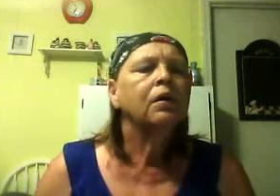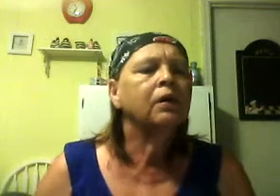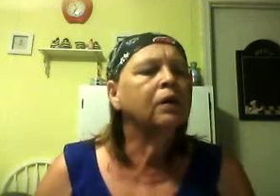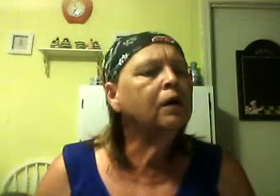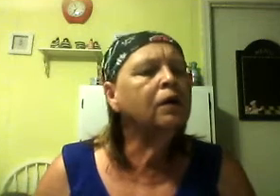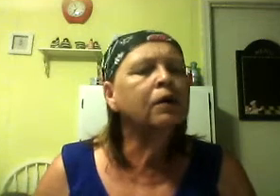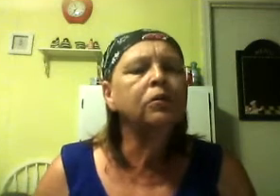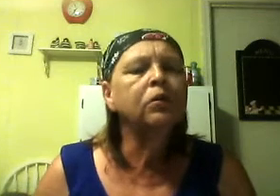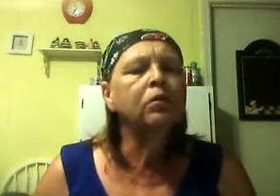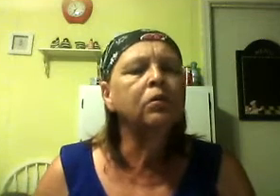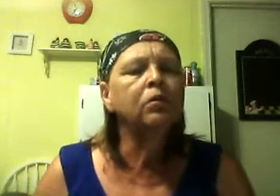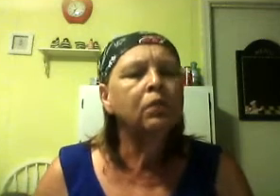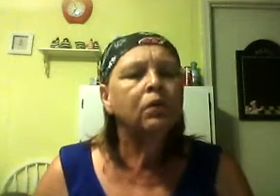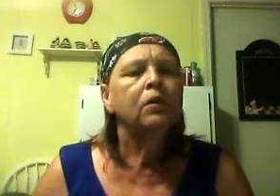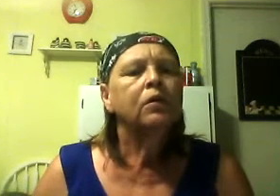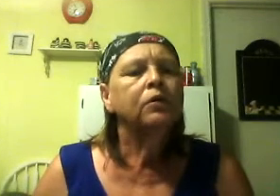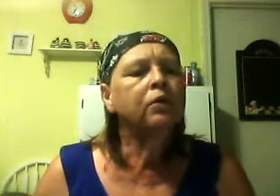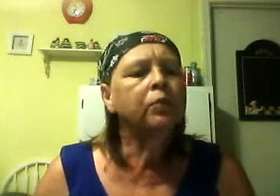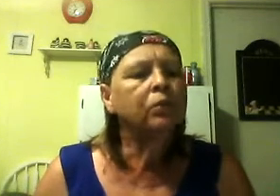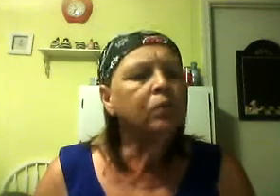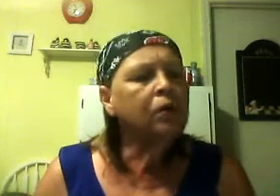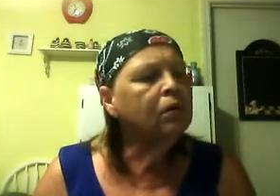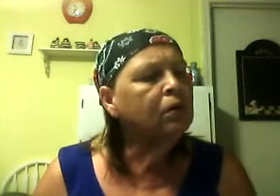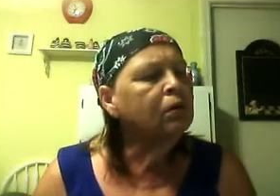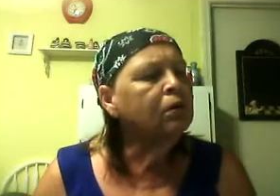far? I got you deep in my